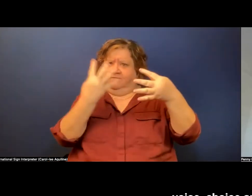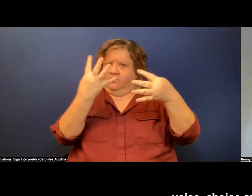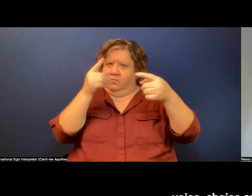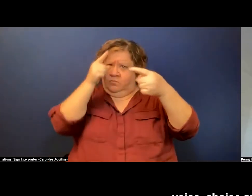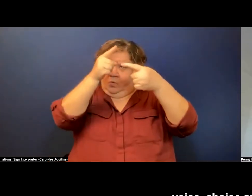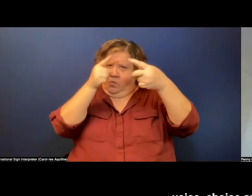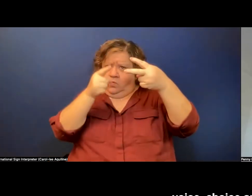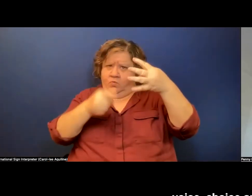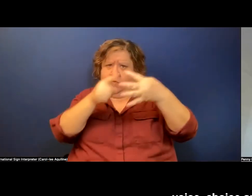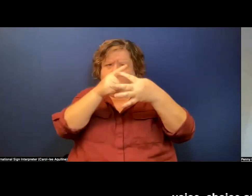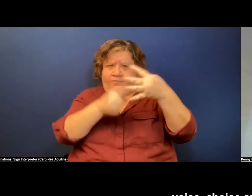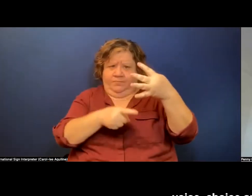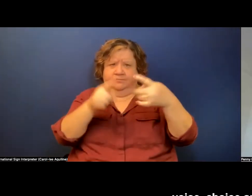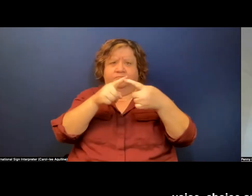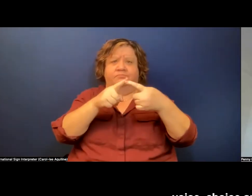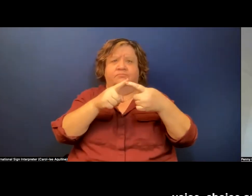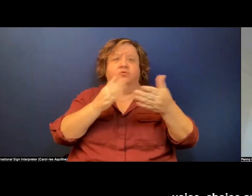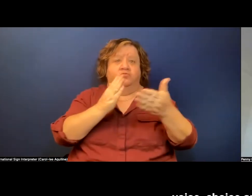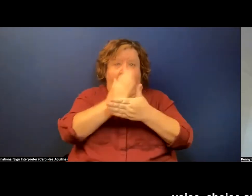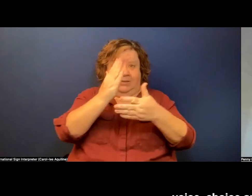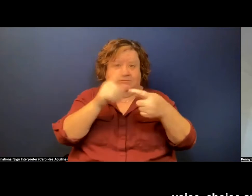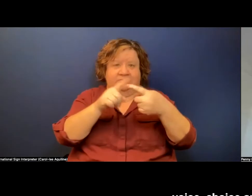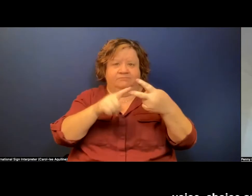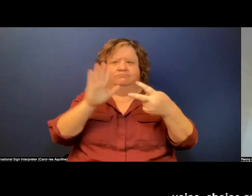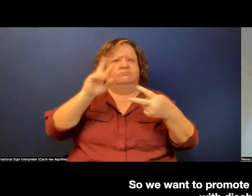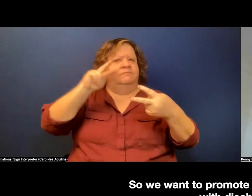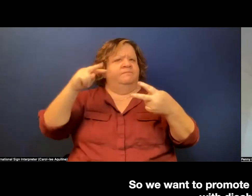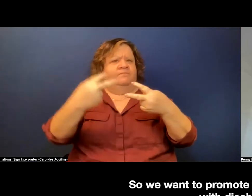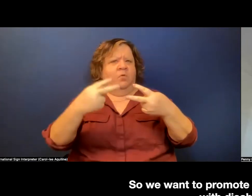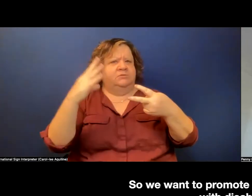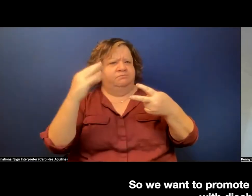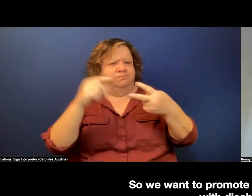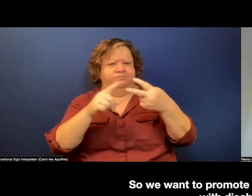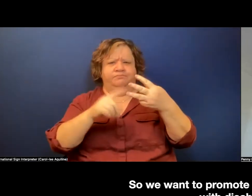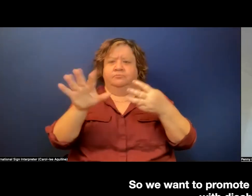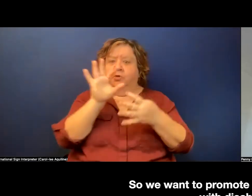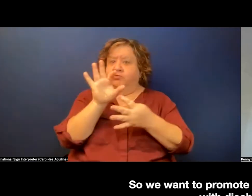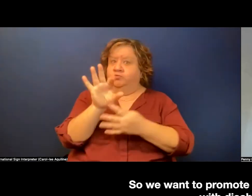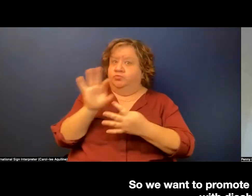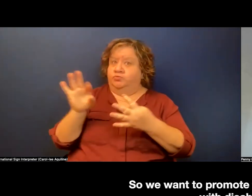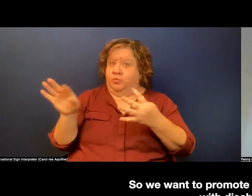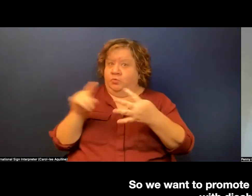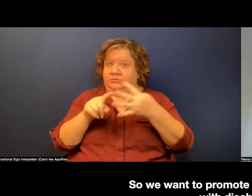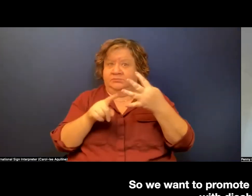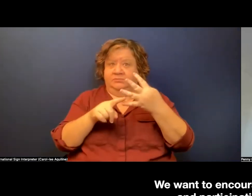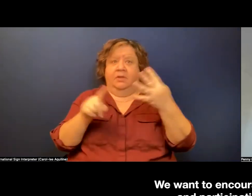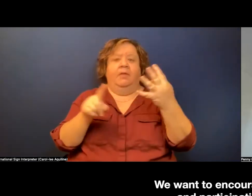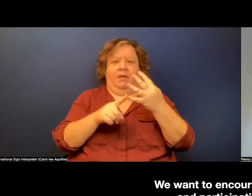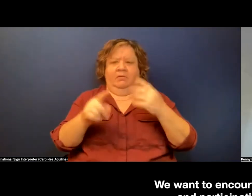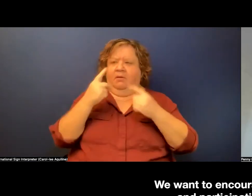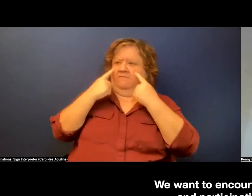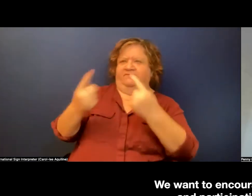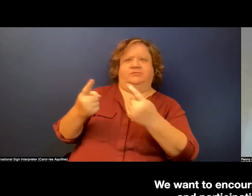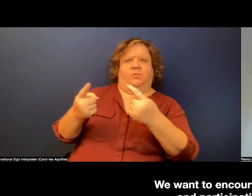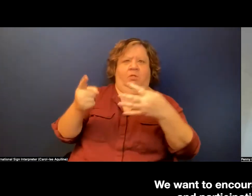rights, voice, choice, and visibility. So we want to promote the rights of people with